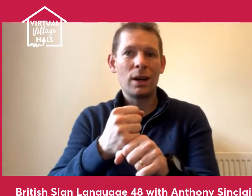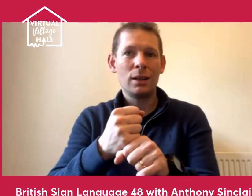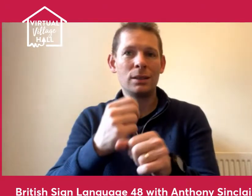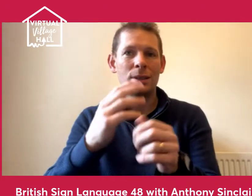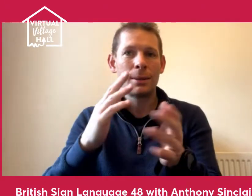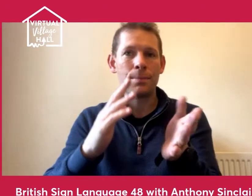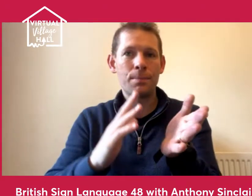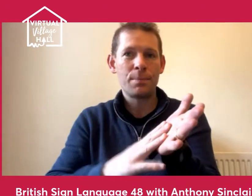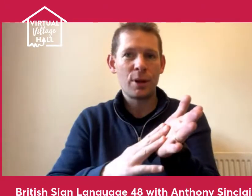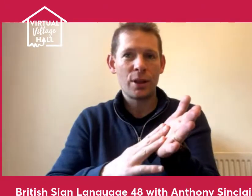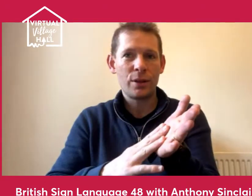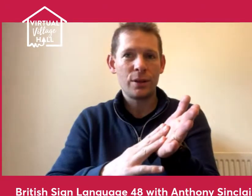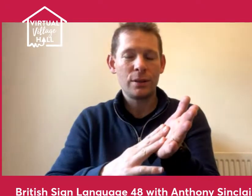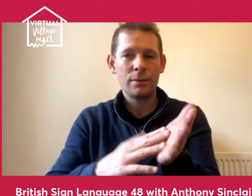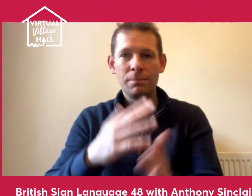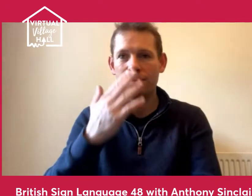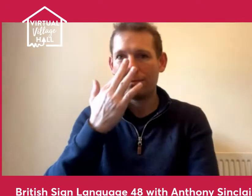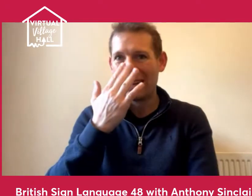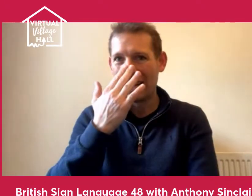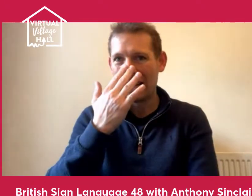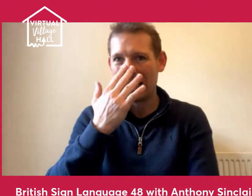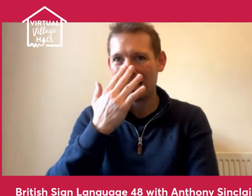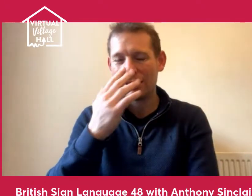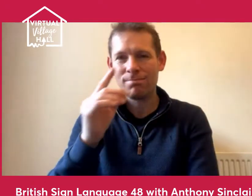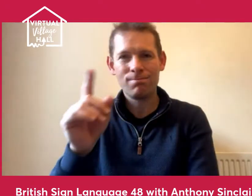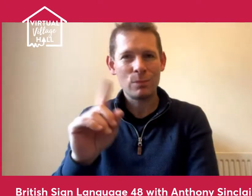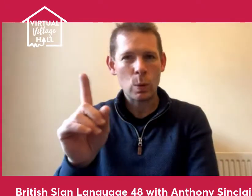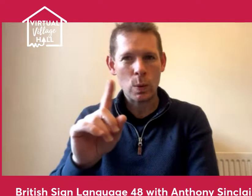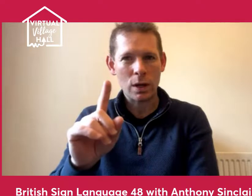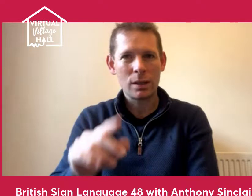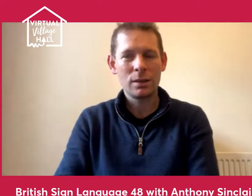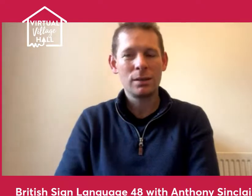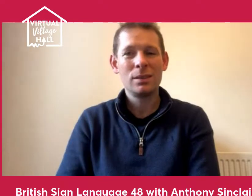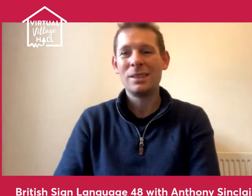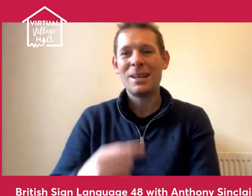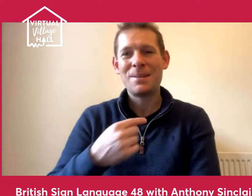So perhaps maybe a grandmother, age what?